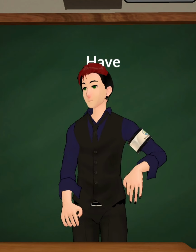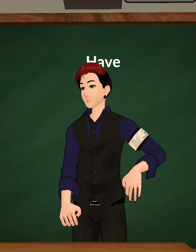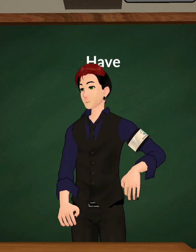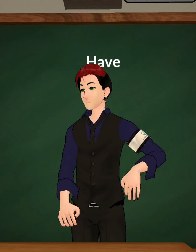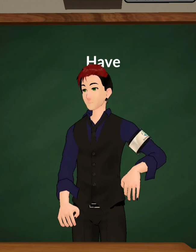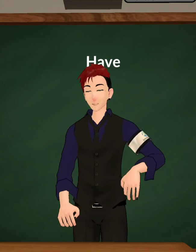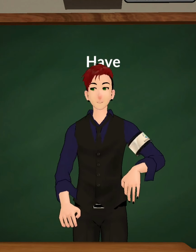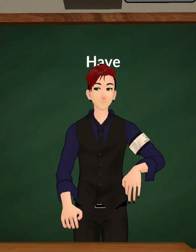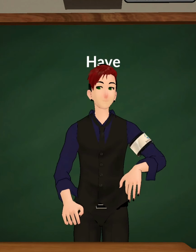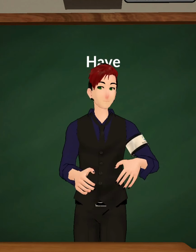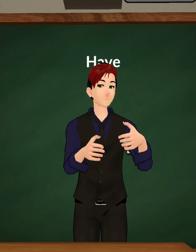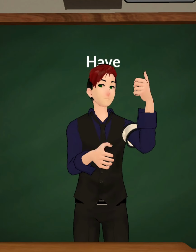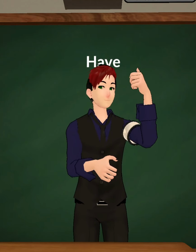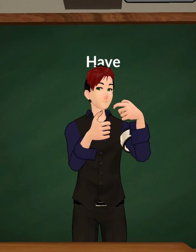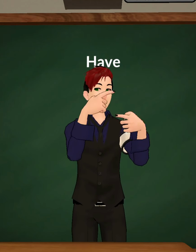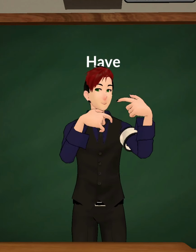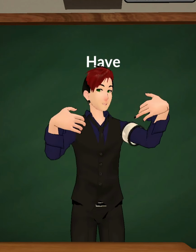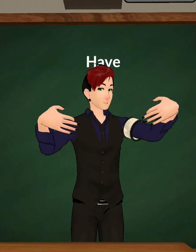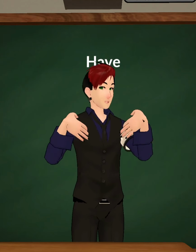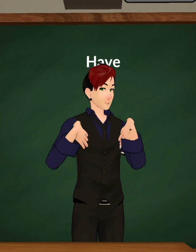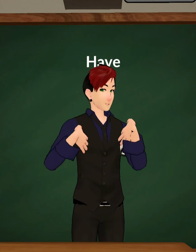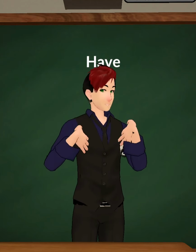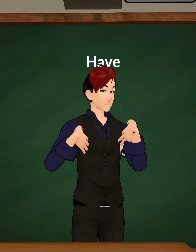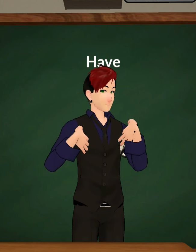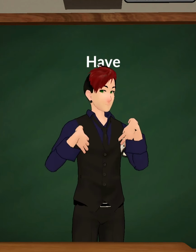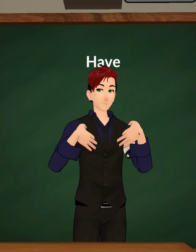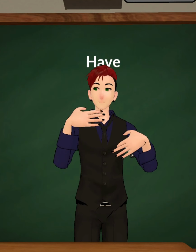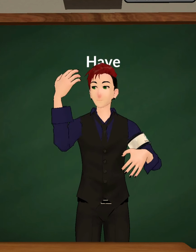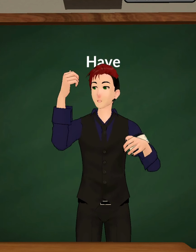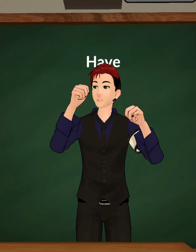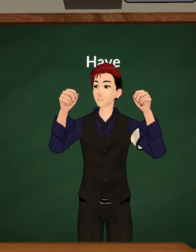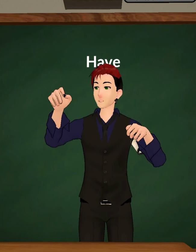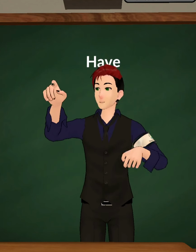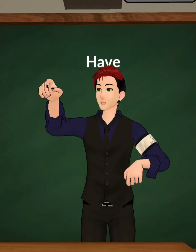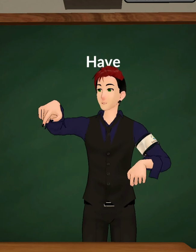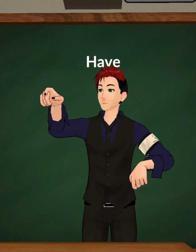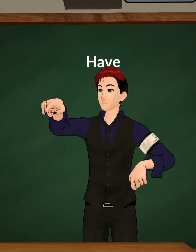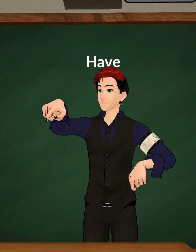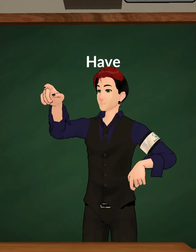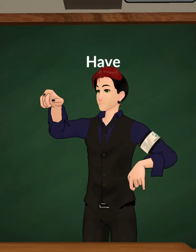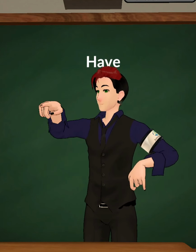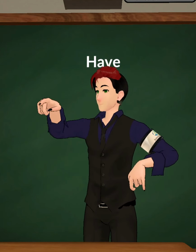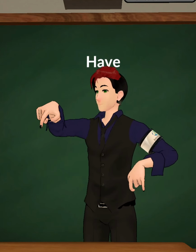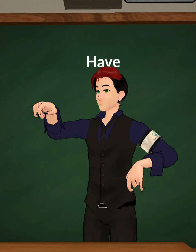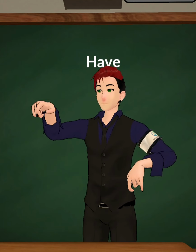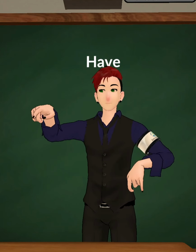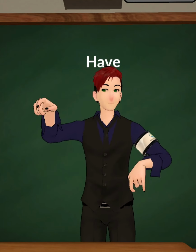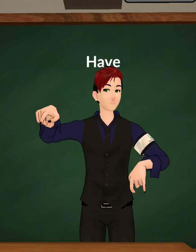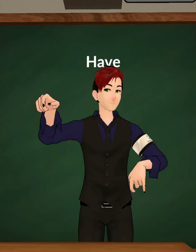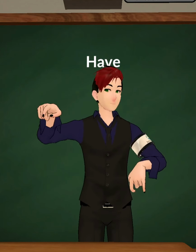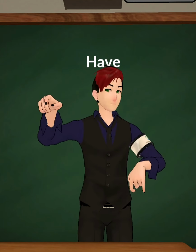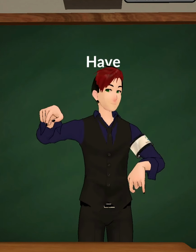Okay. Most of you have signed this. Why did nobody sign this?